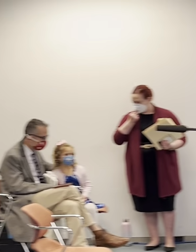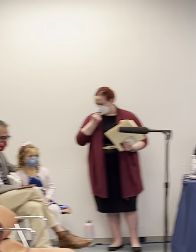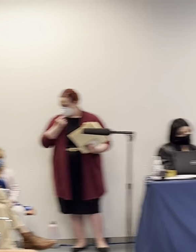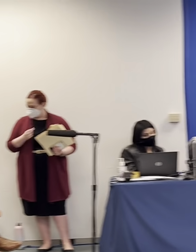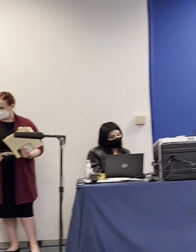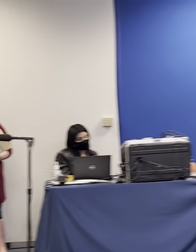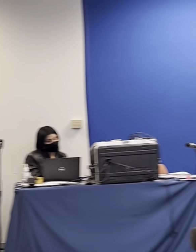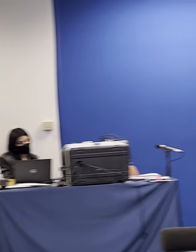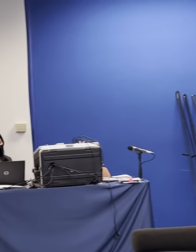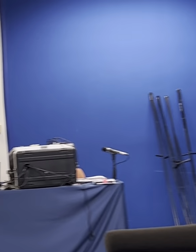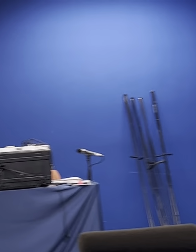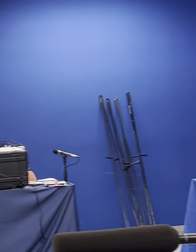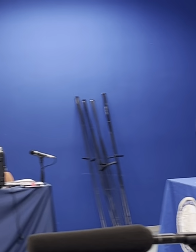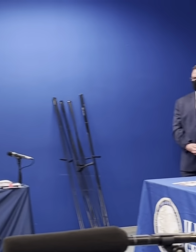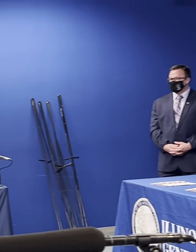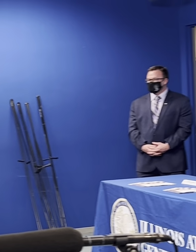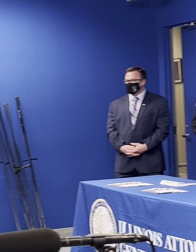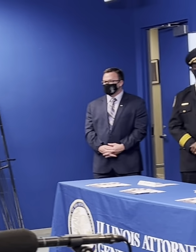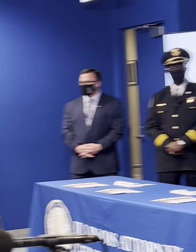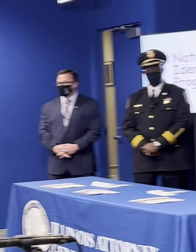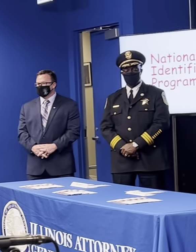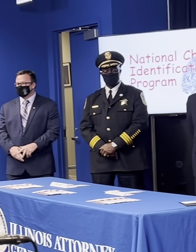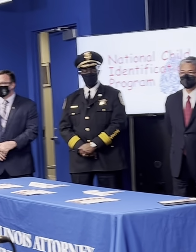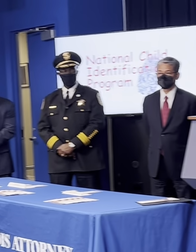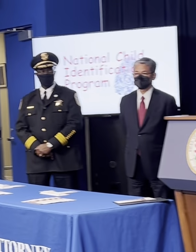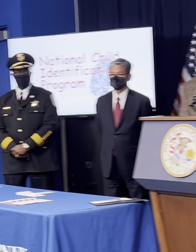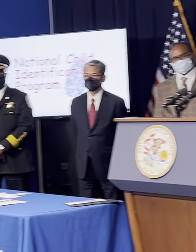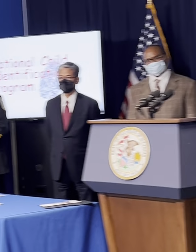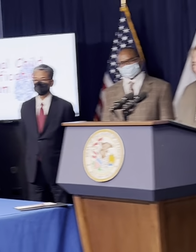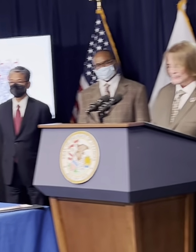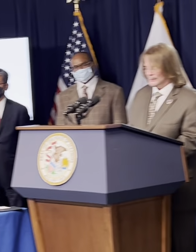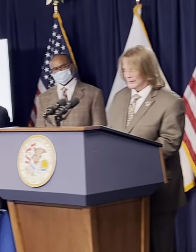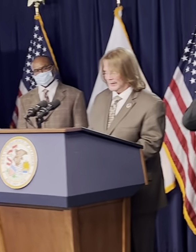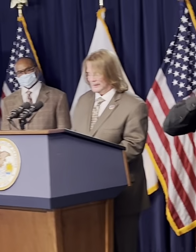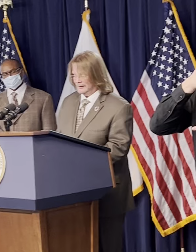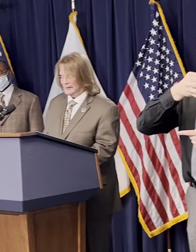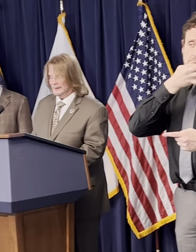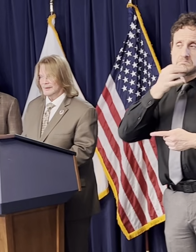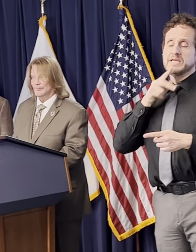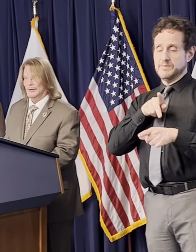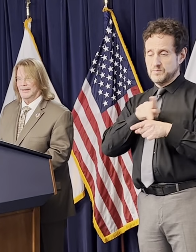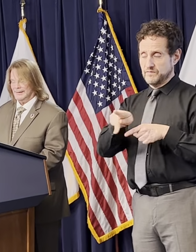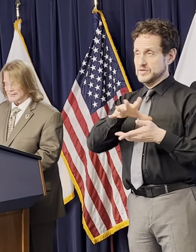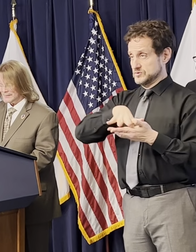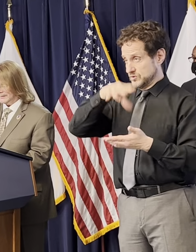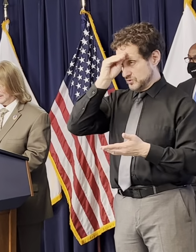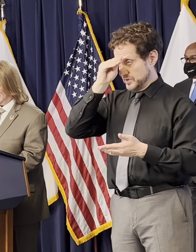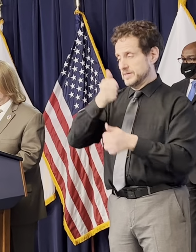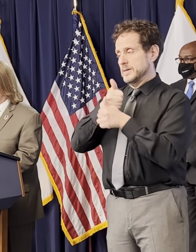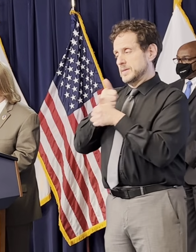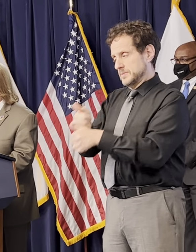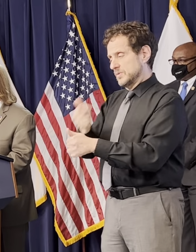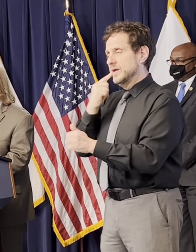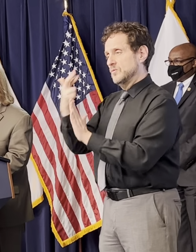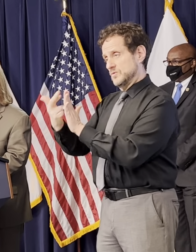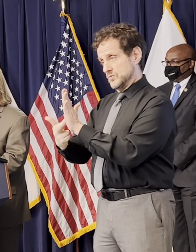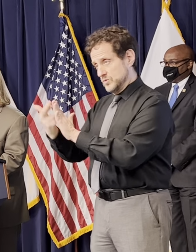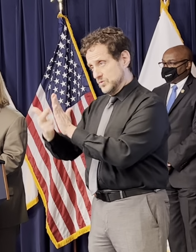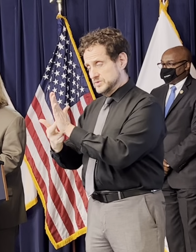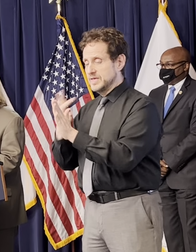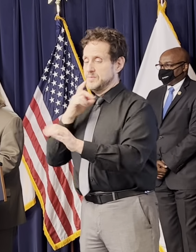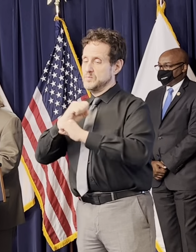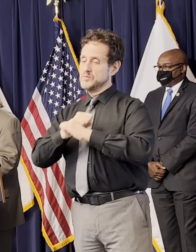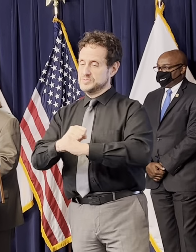were first established. We are known for our expertise in professional learning, compliance, and protecting